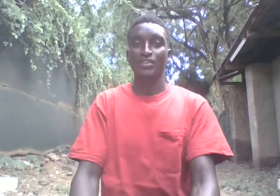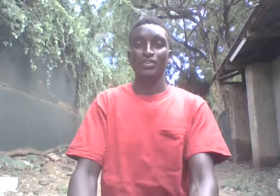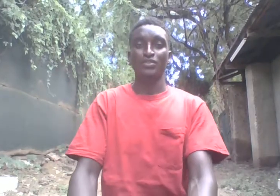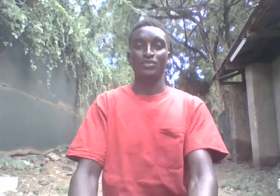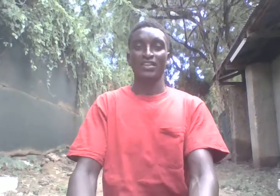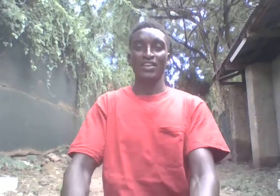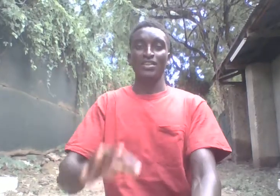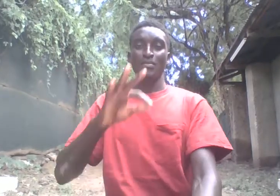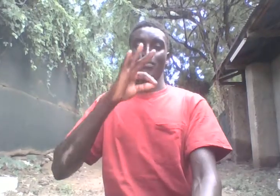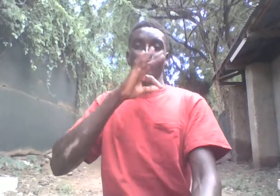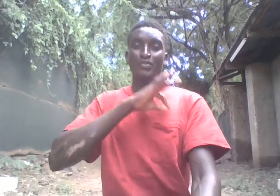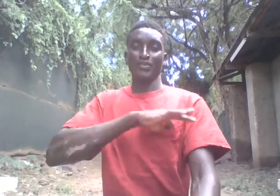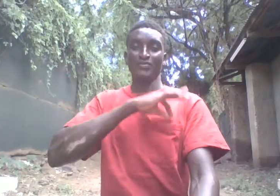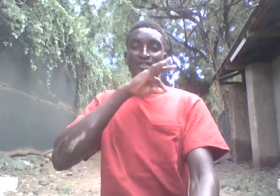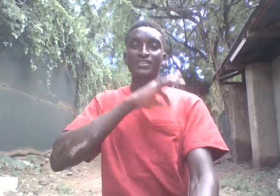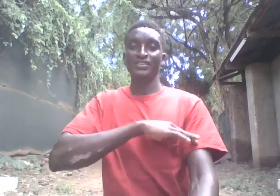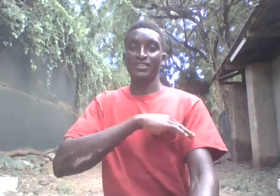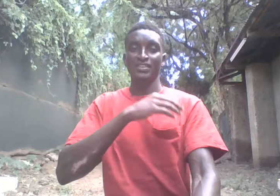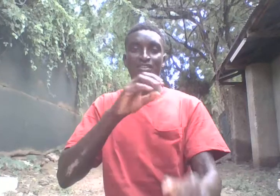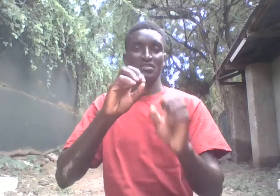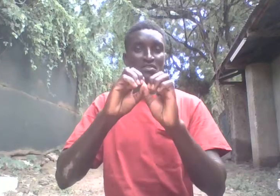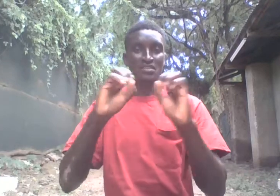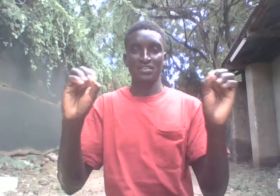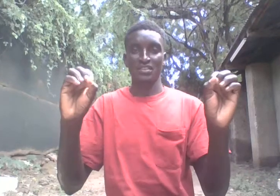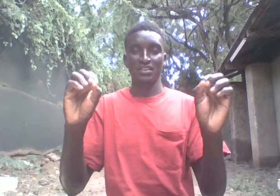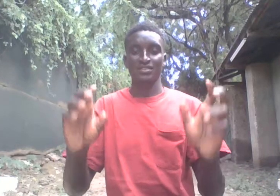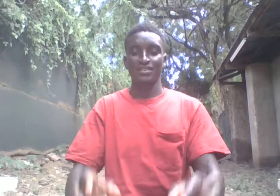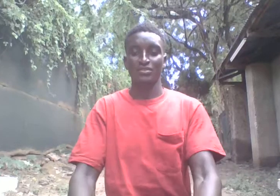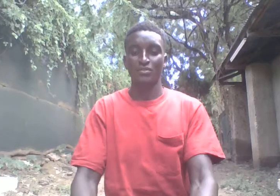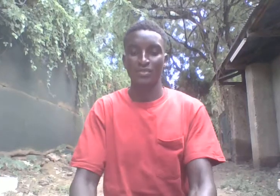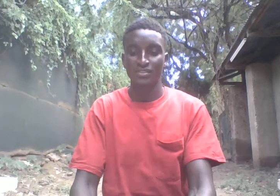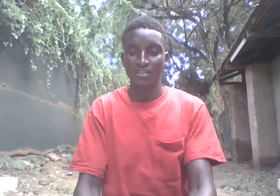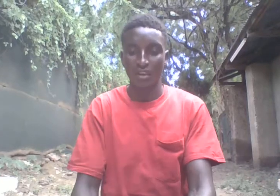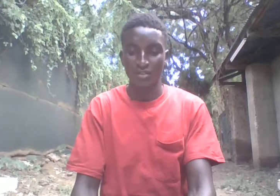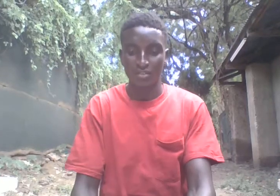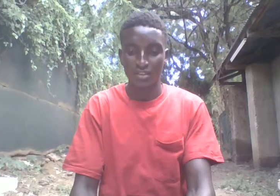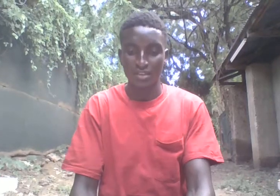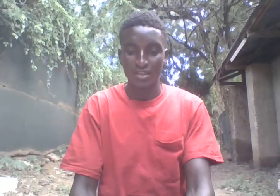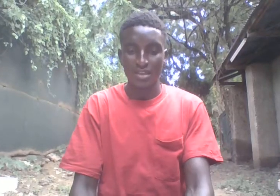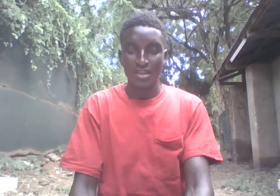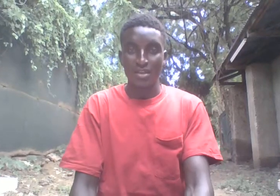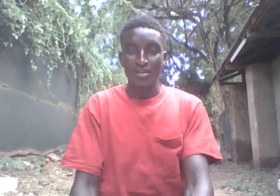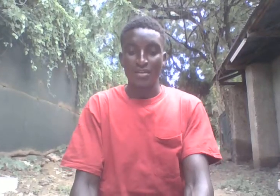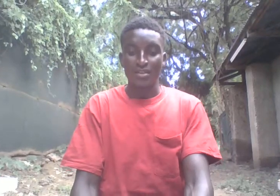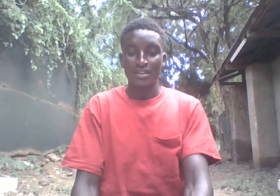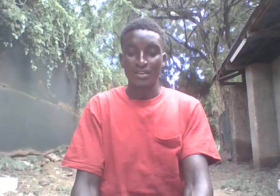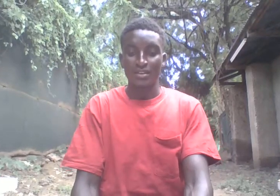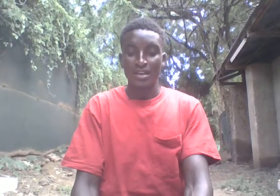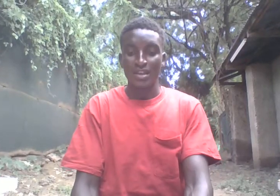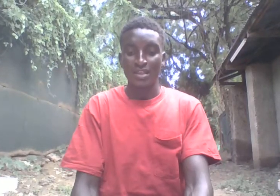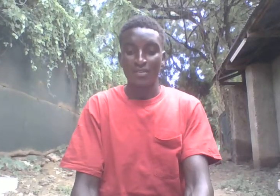You sign profit, nothing. That also means loss. Then another